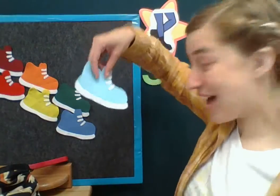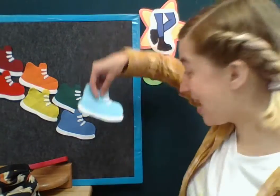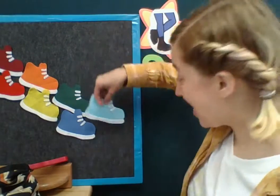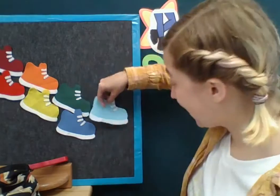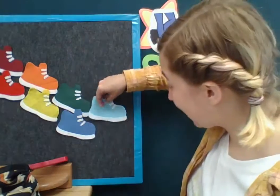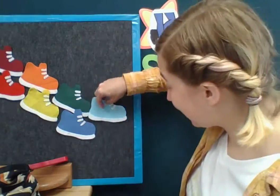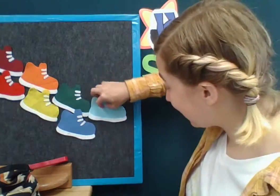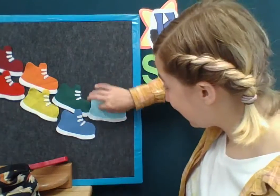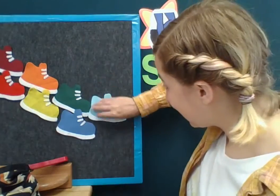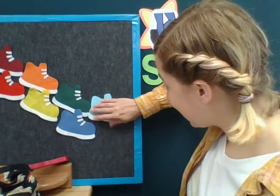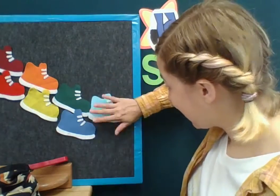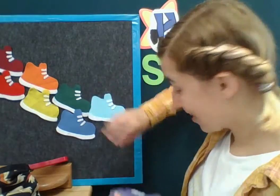nine,